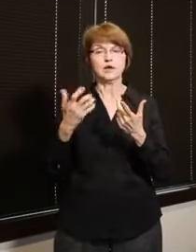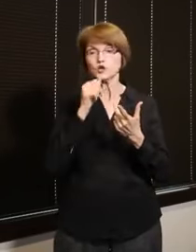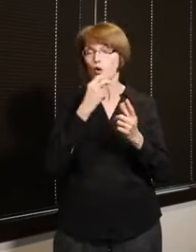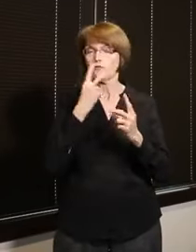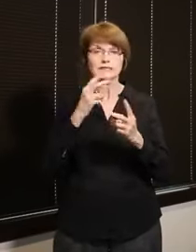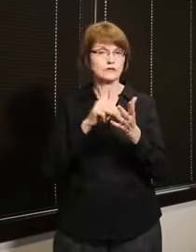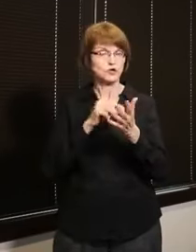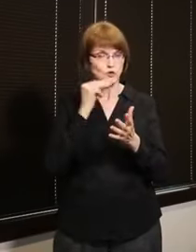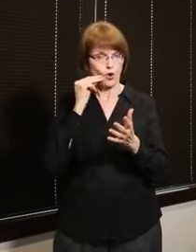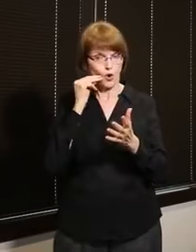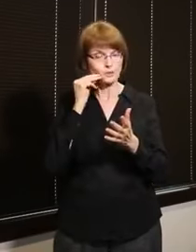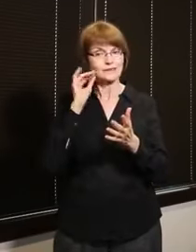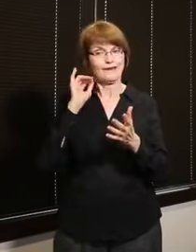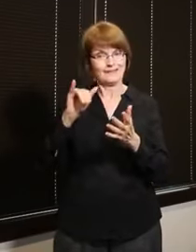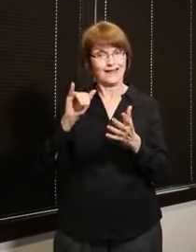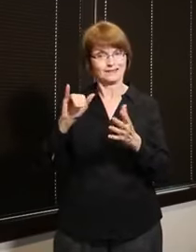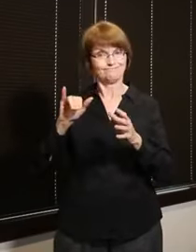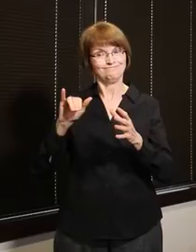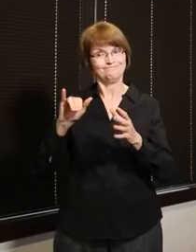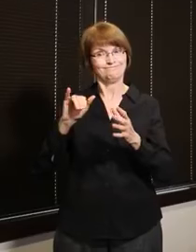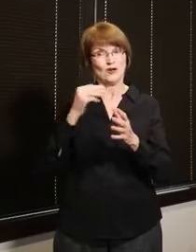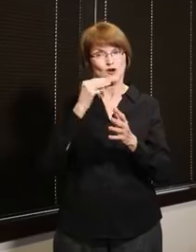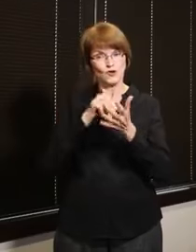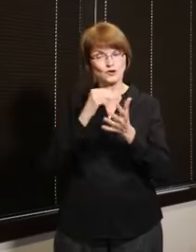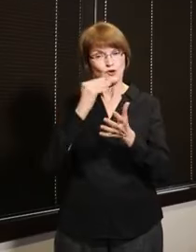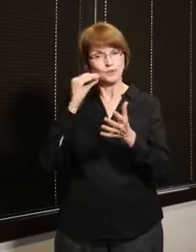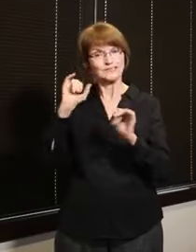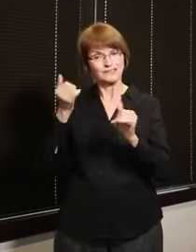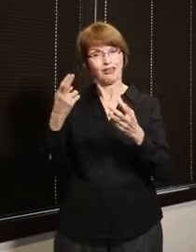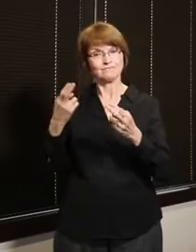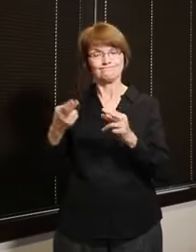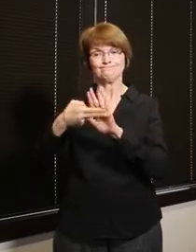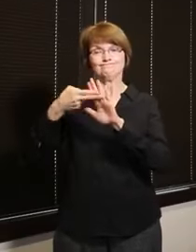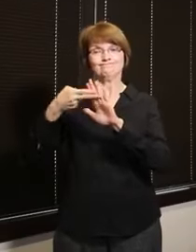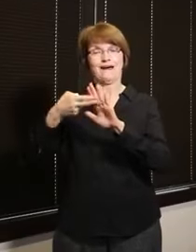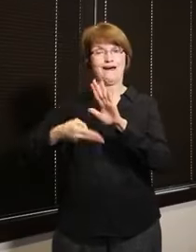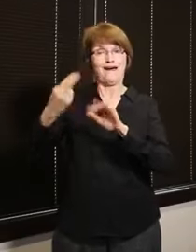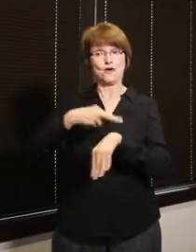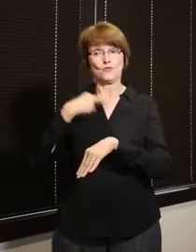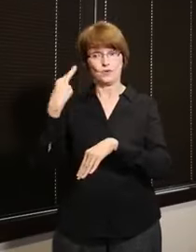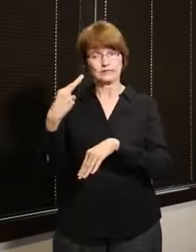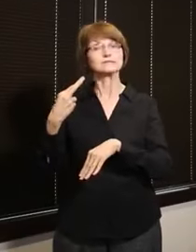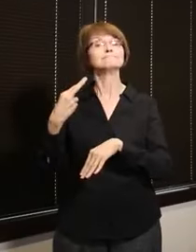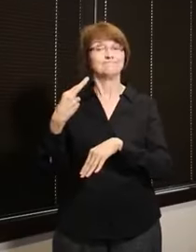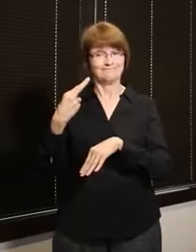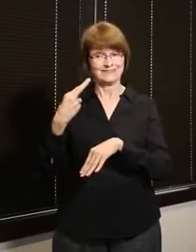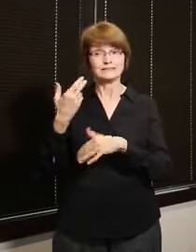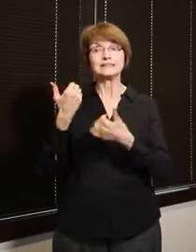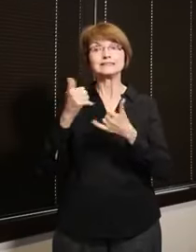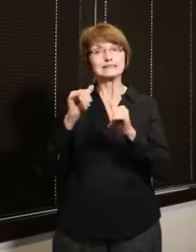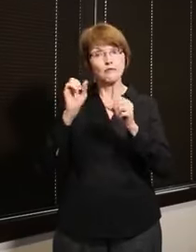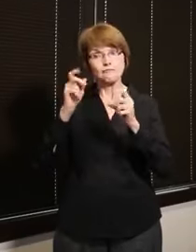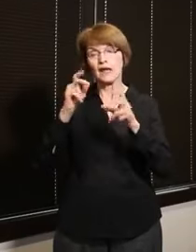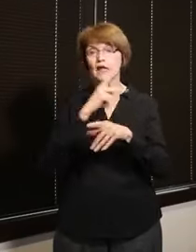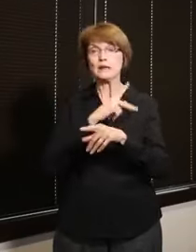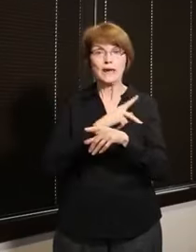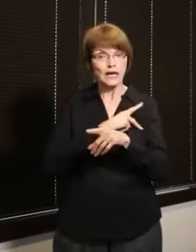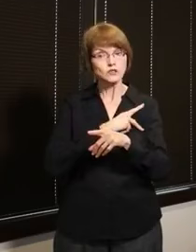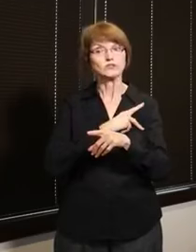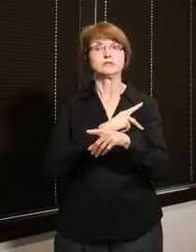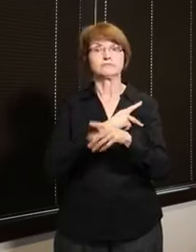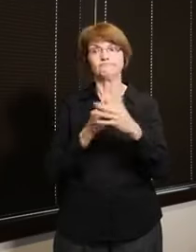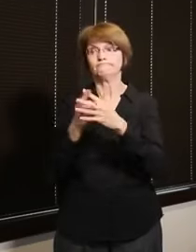they're still considered high risk. We still see quite a number of patients that are coming from nursing homes and assisted